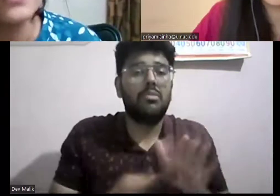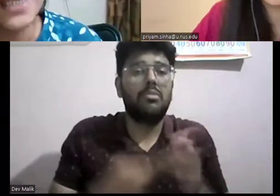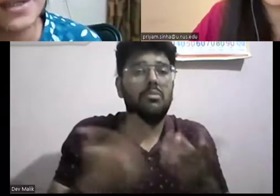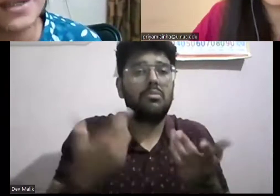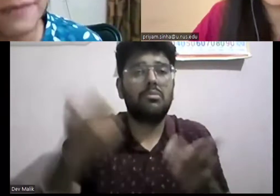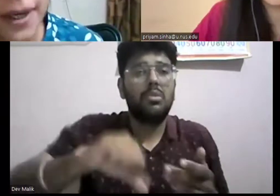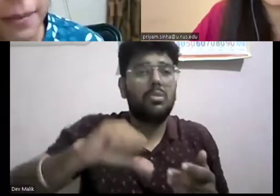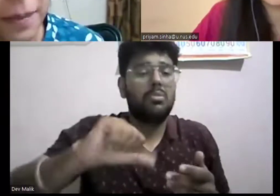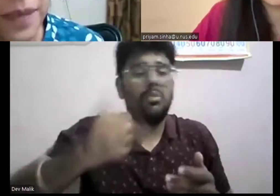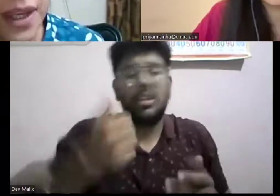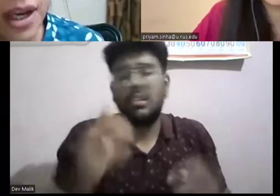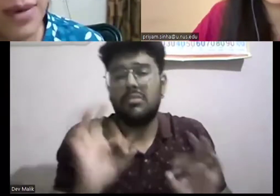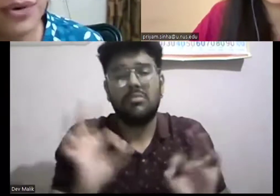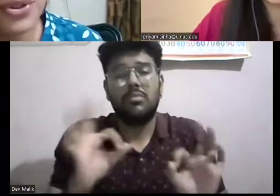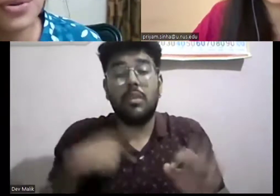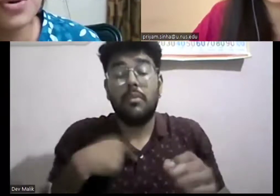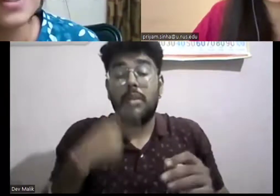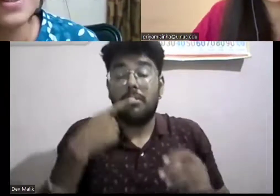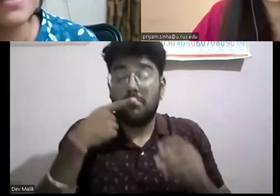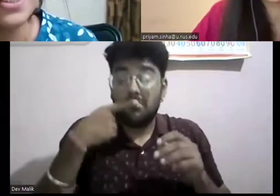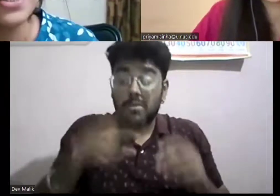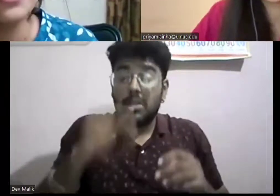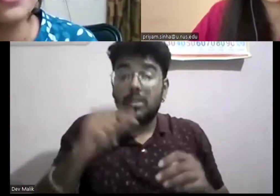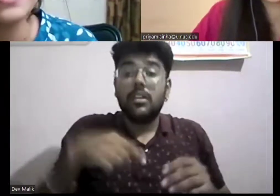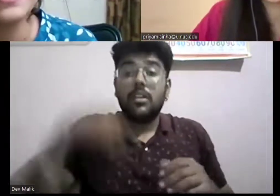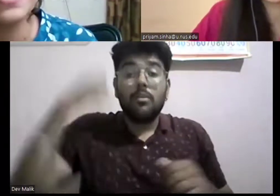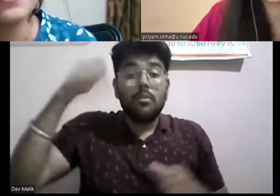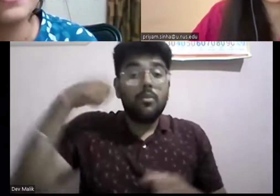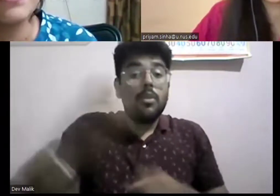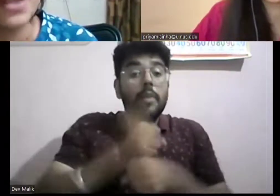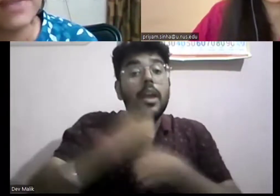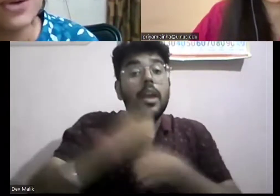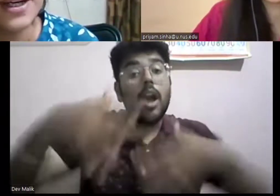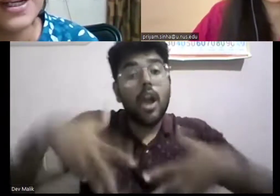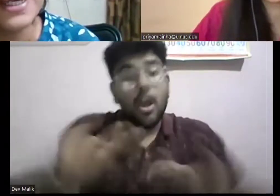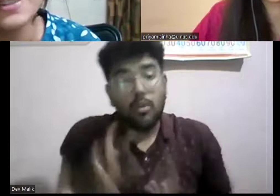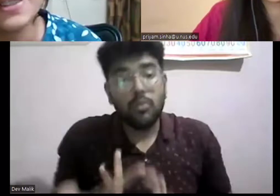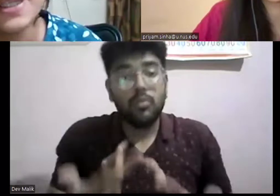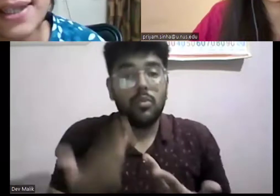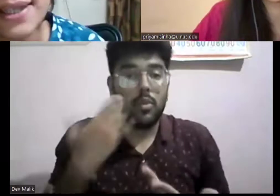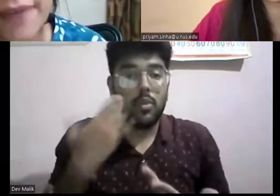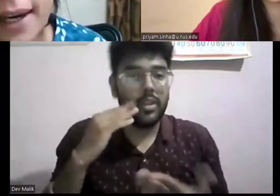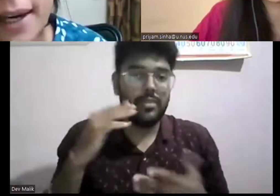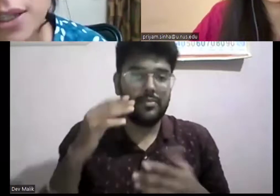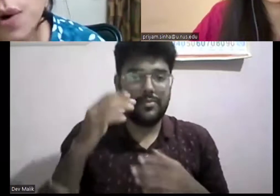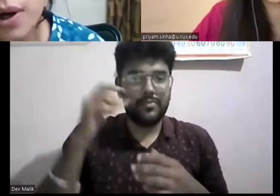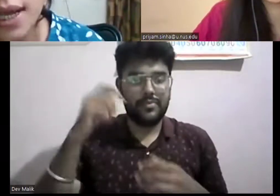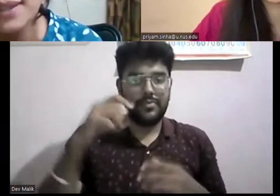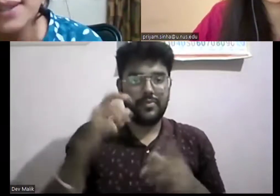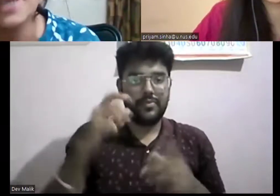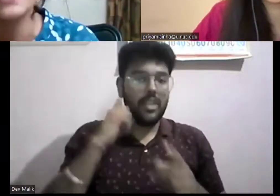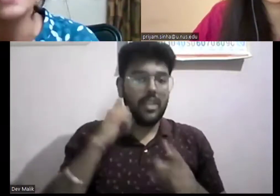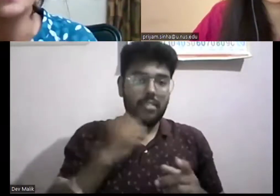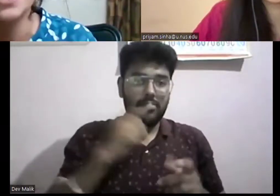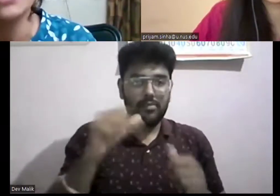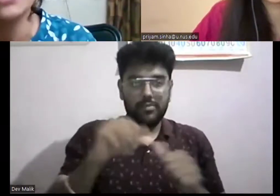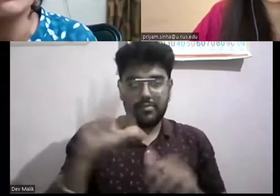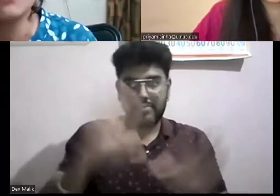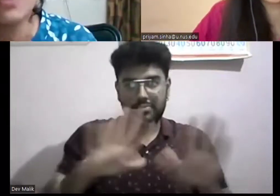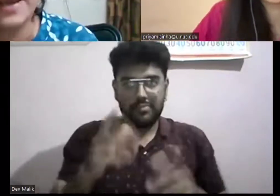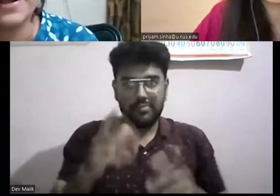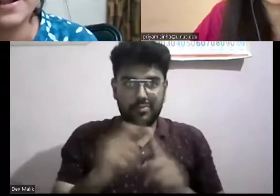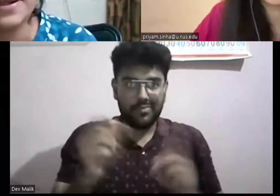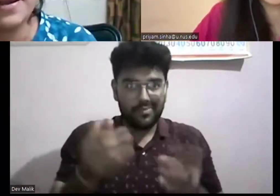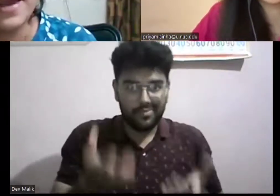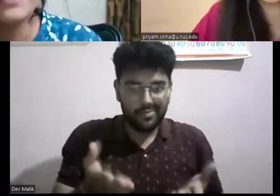you can read a film about, you know, somebody who is, when you are creating these deaf characters, what are the things that one need to